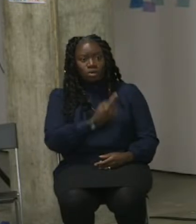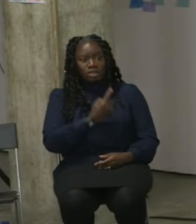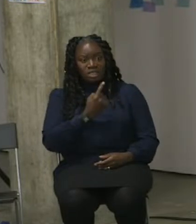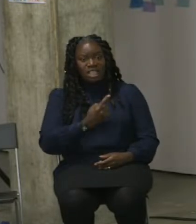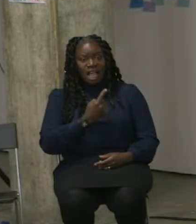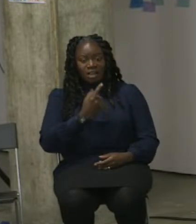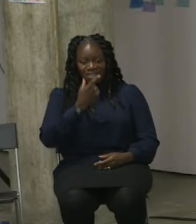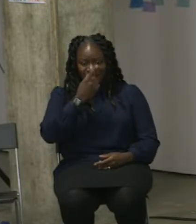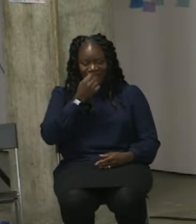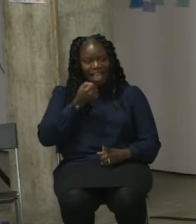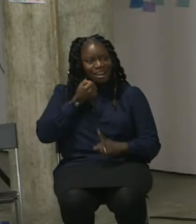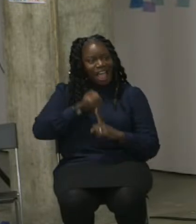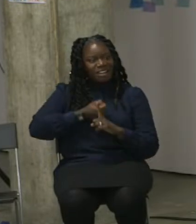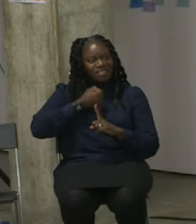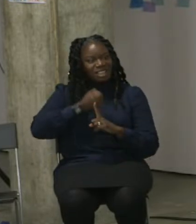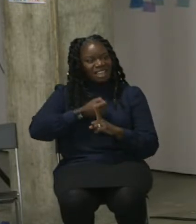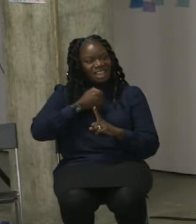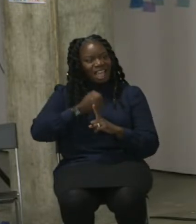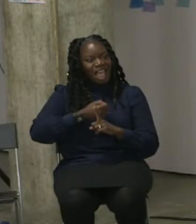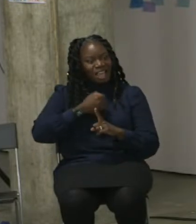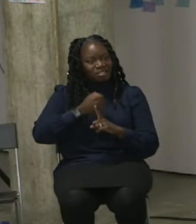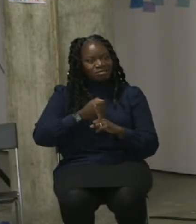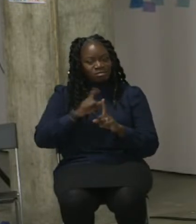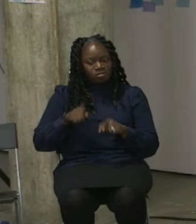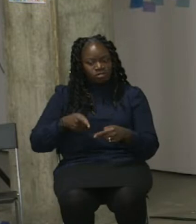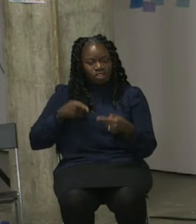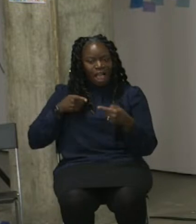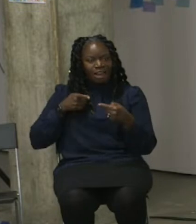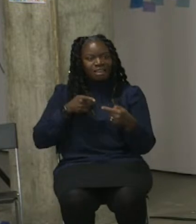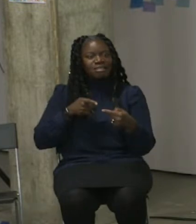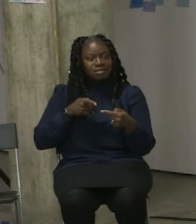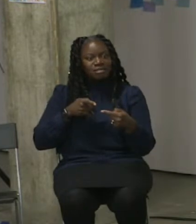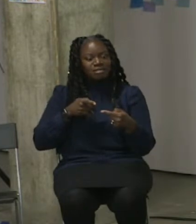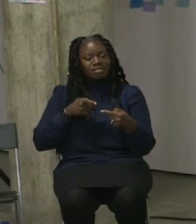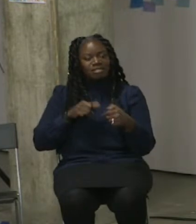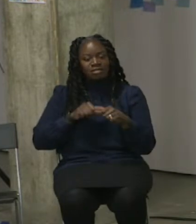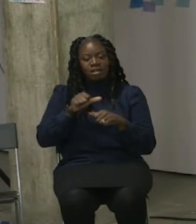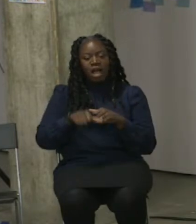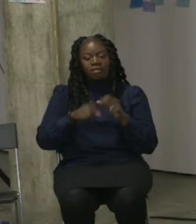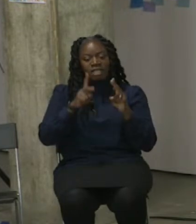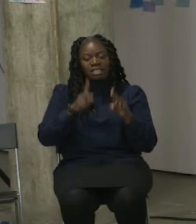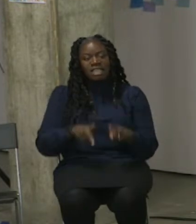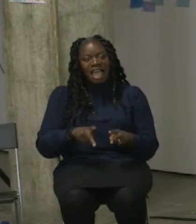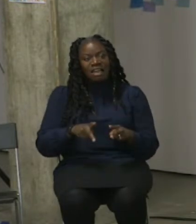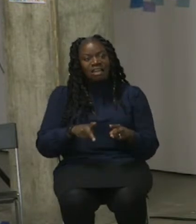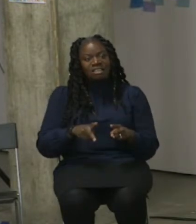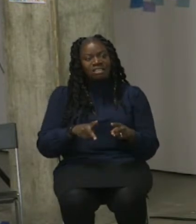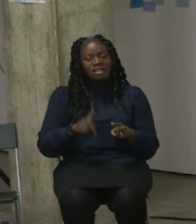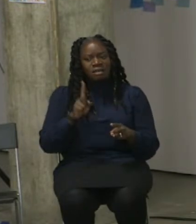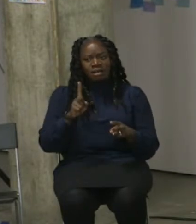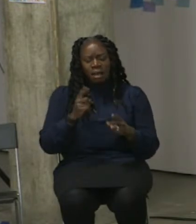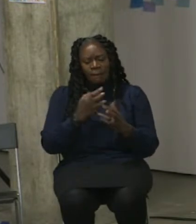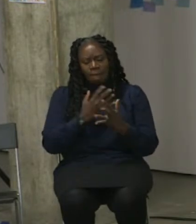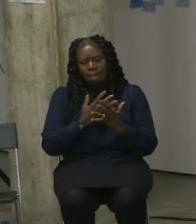to advocate for them after their deaths. But so many families